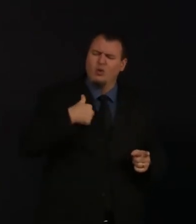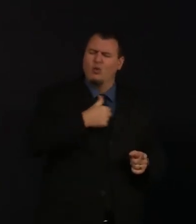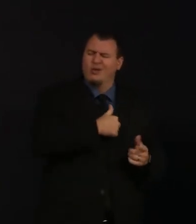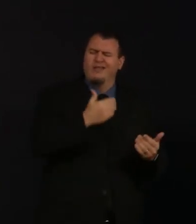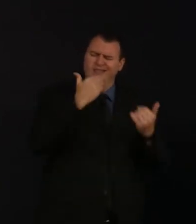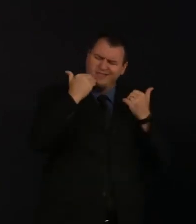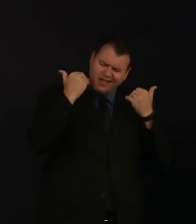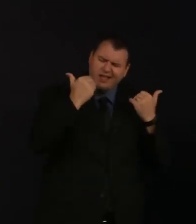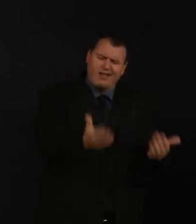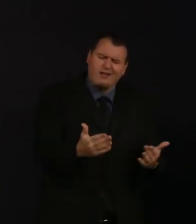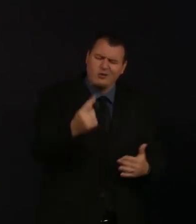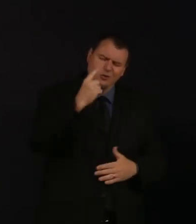your word.